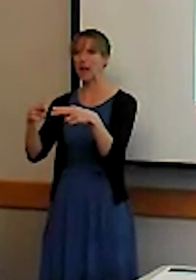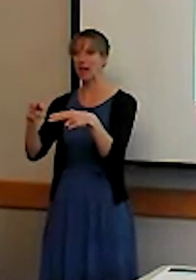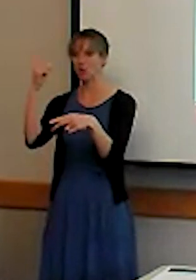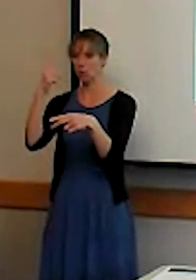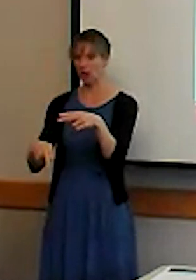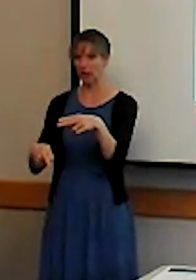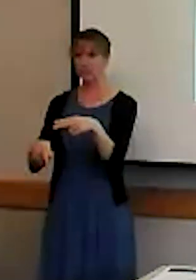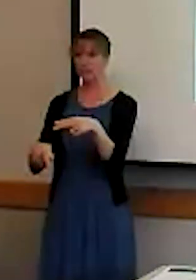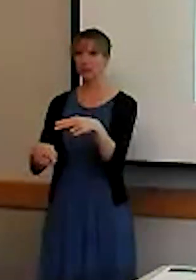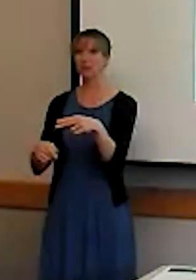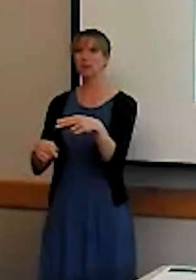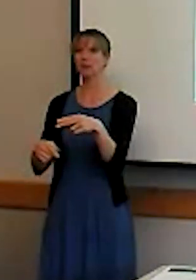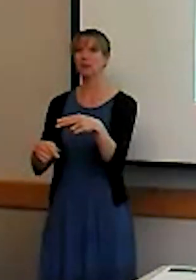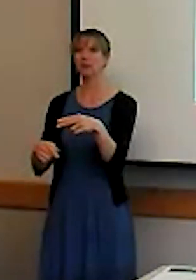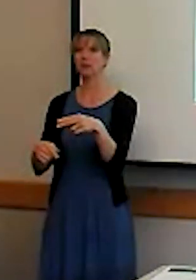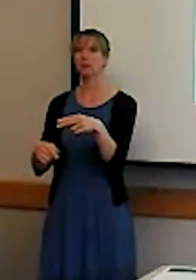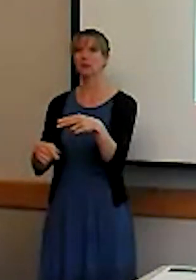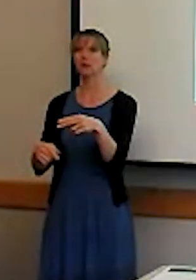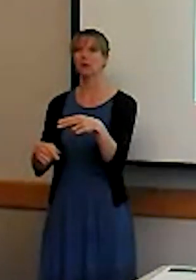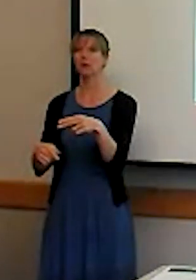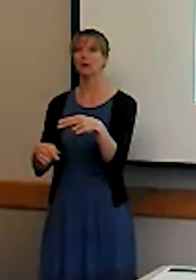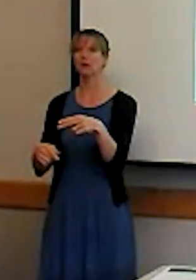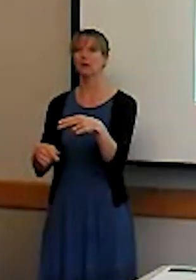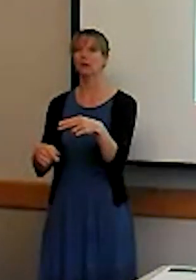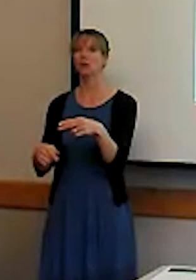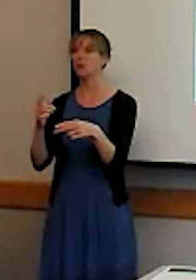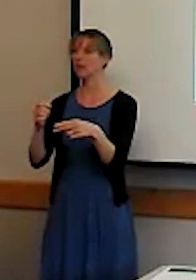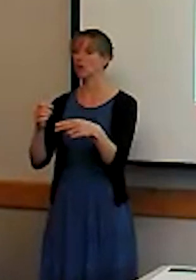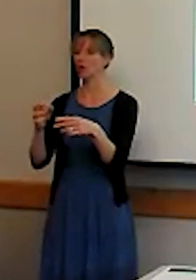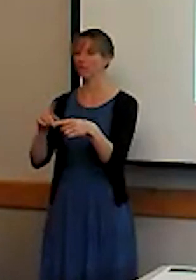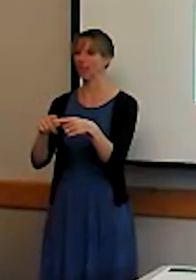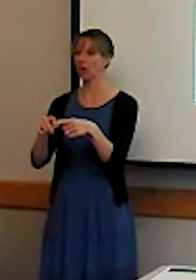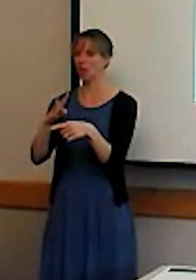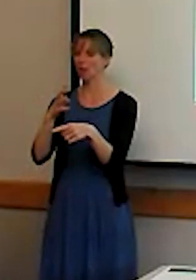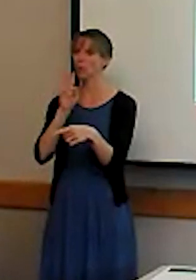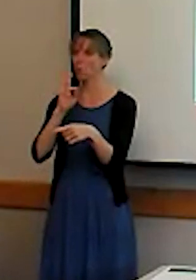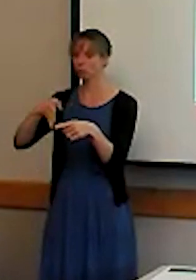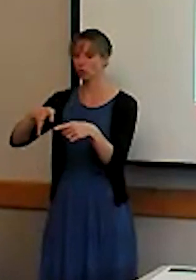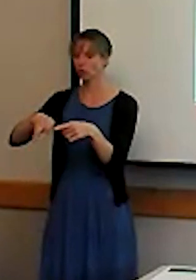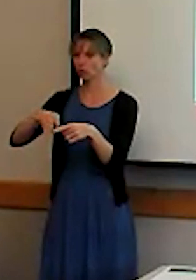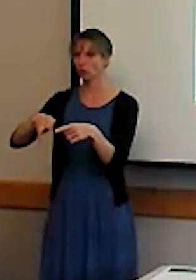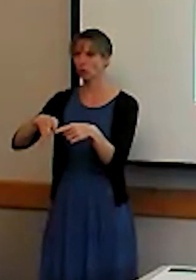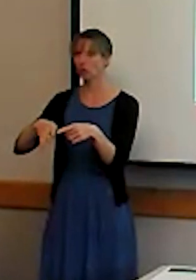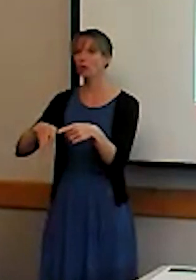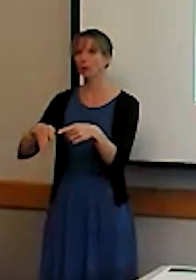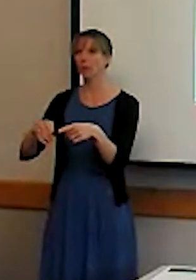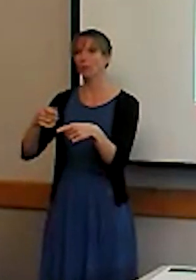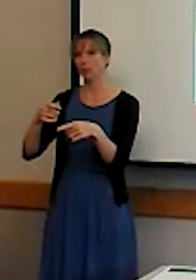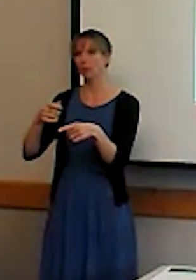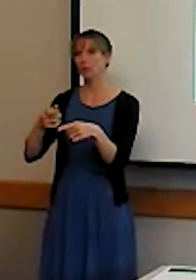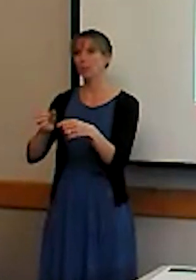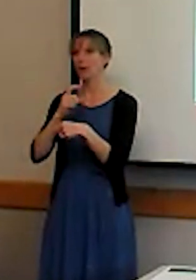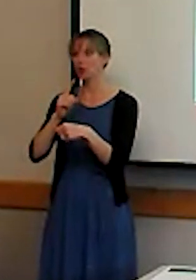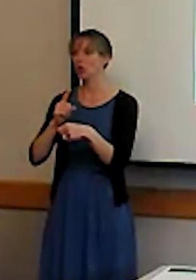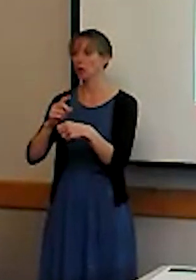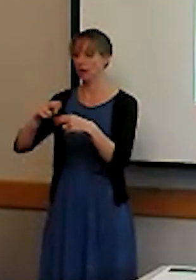or something, gotta take care of the, you know, run your finger under and kind of under the water and kind of